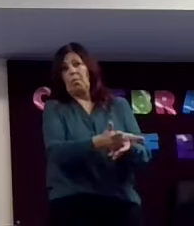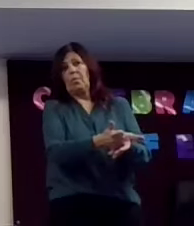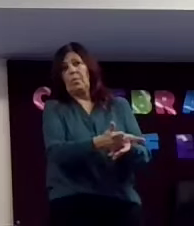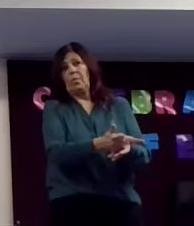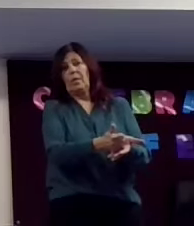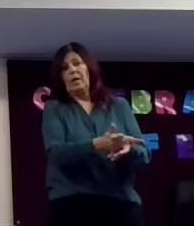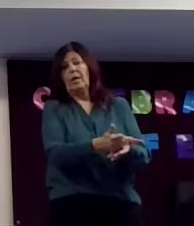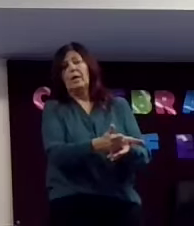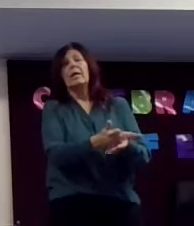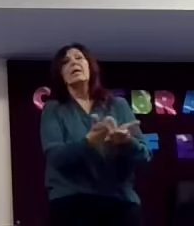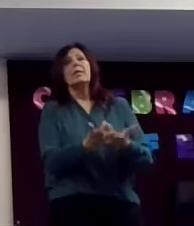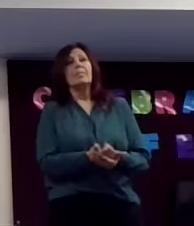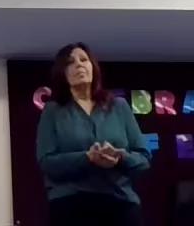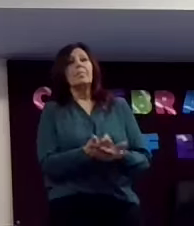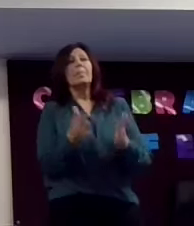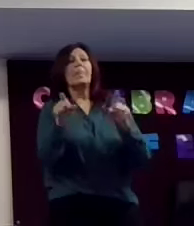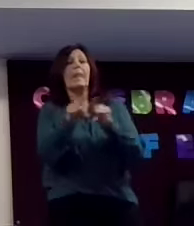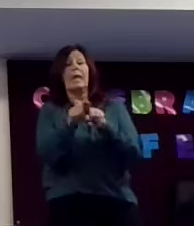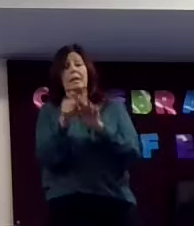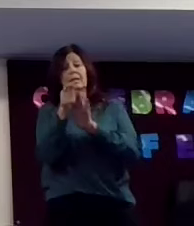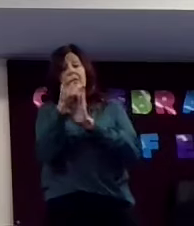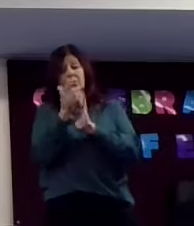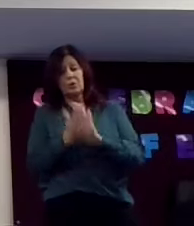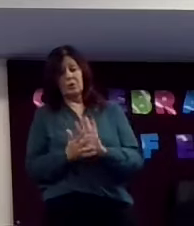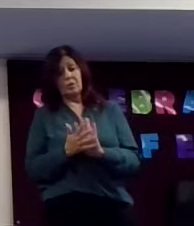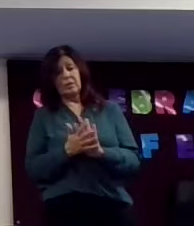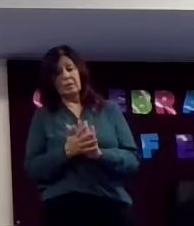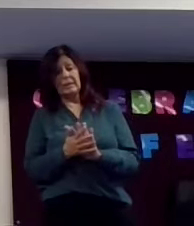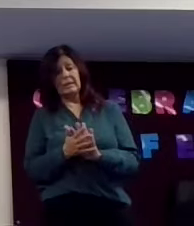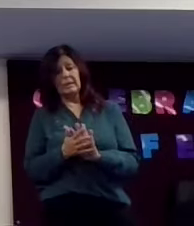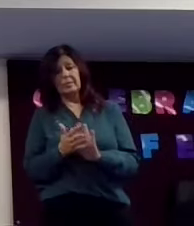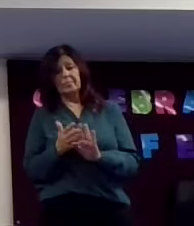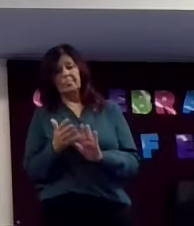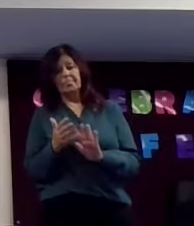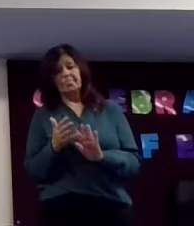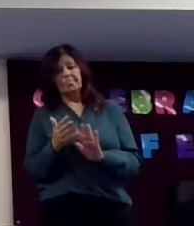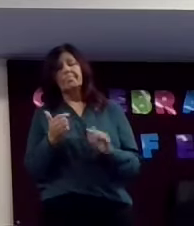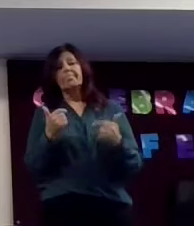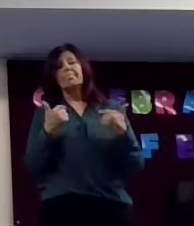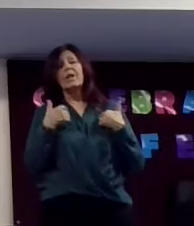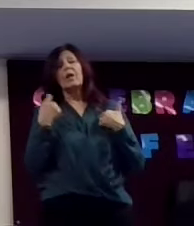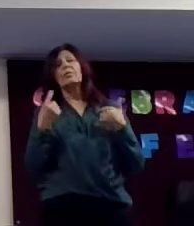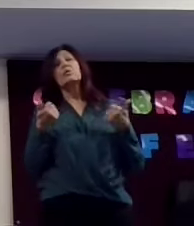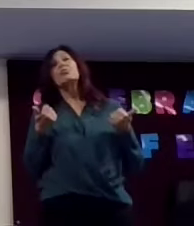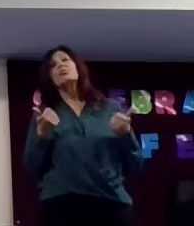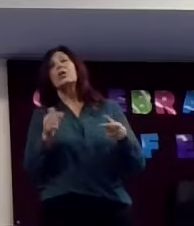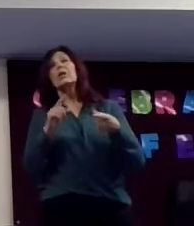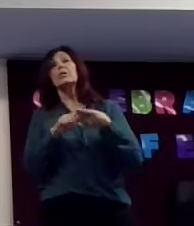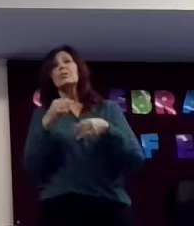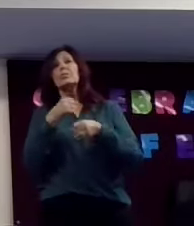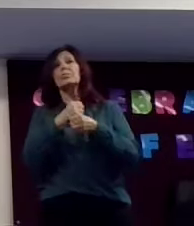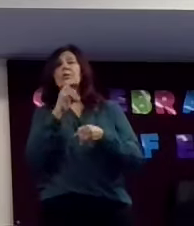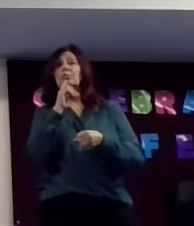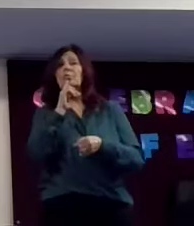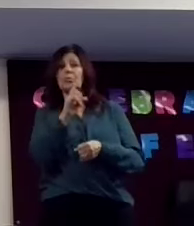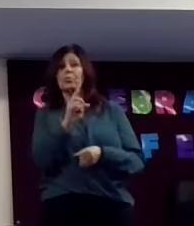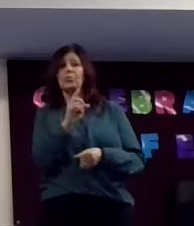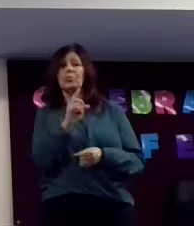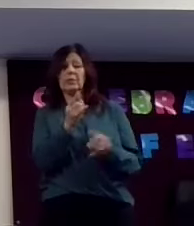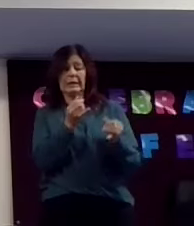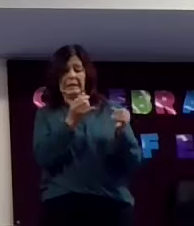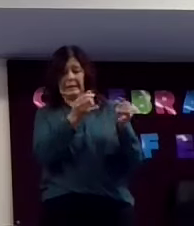that. As an attorney, as a magistrate, I always try to ensure